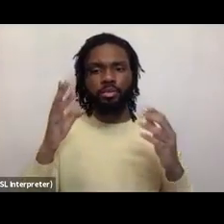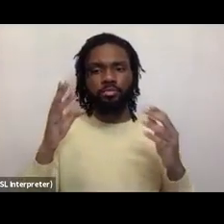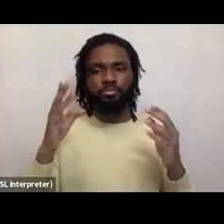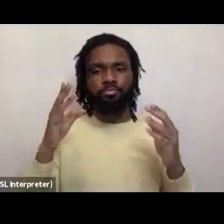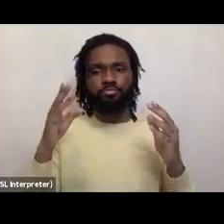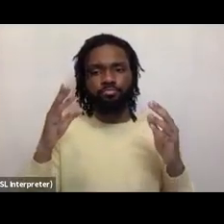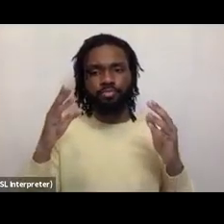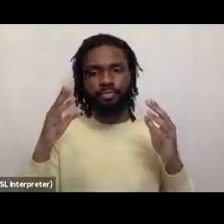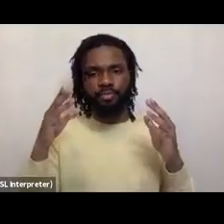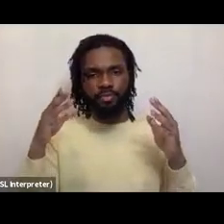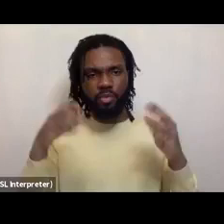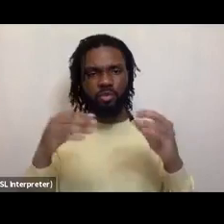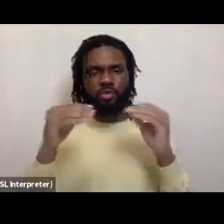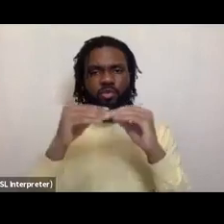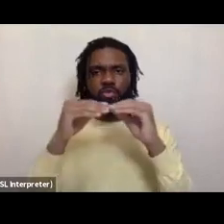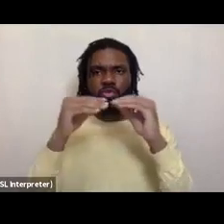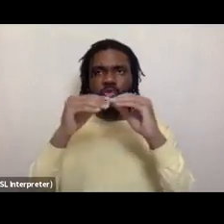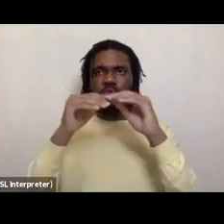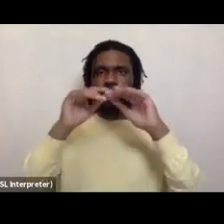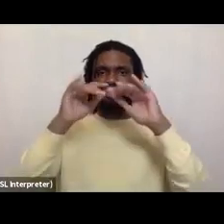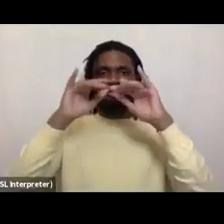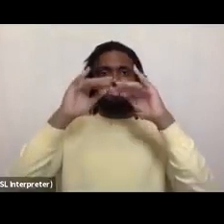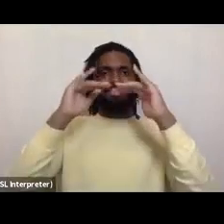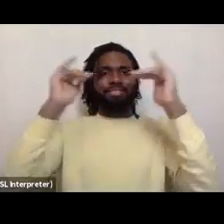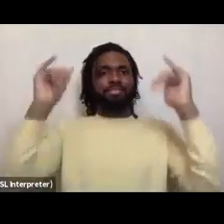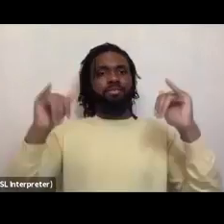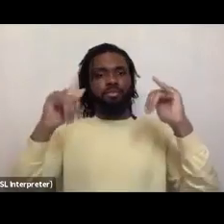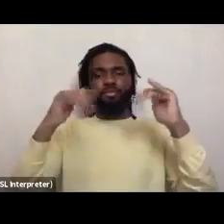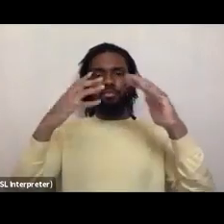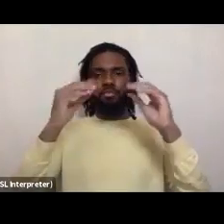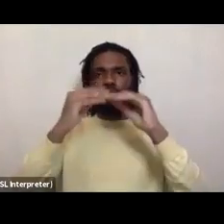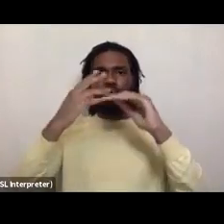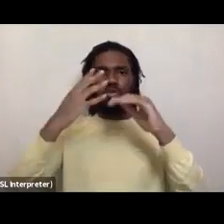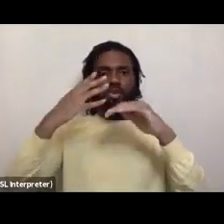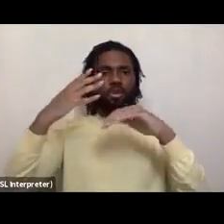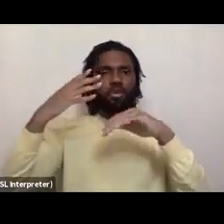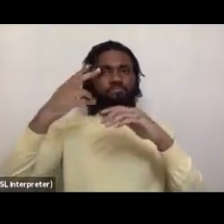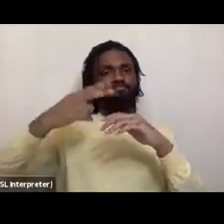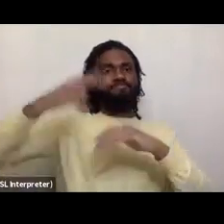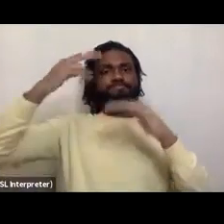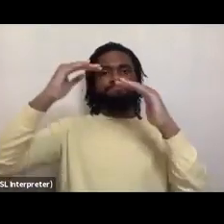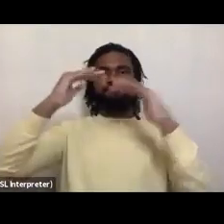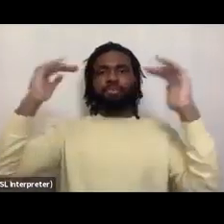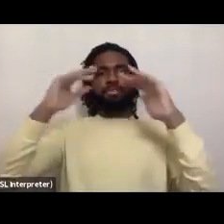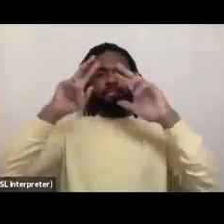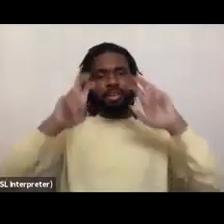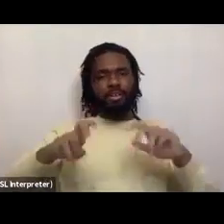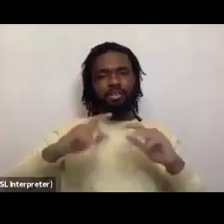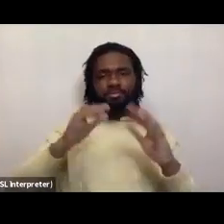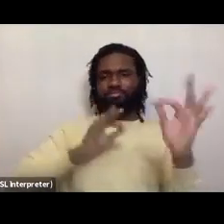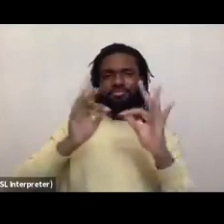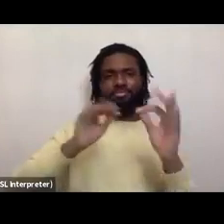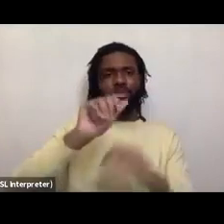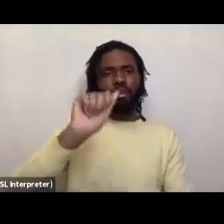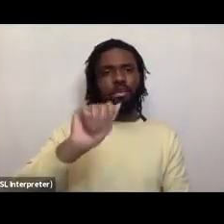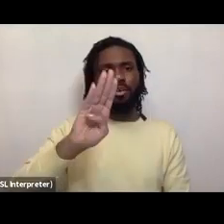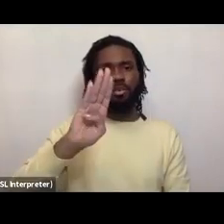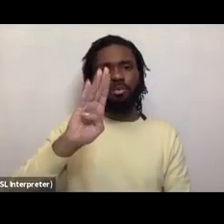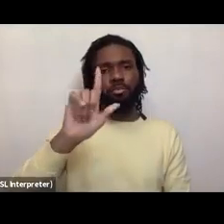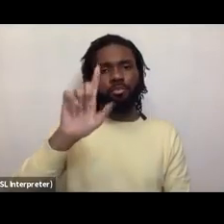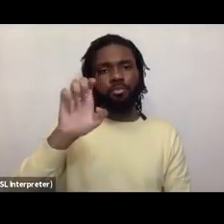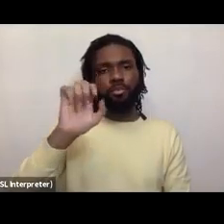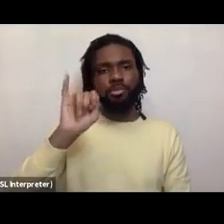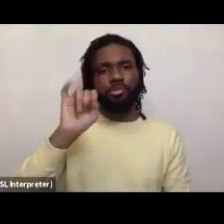systems level and kind of higher level analysis of what ableism is and how it shows